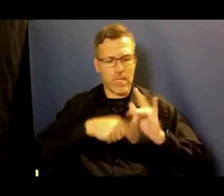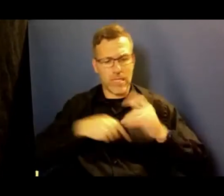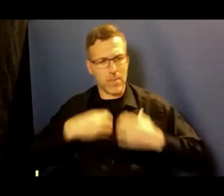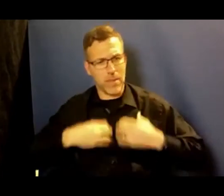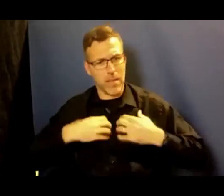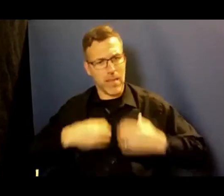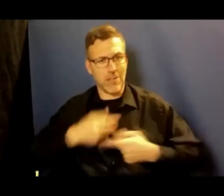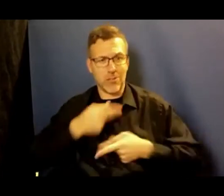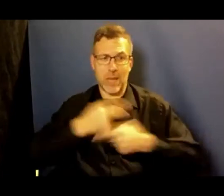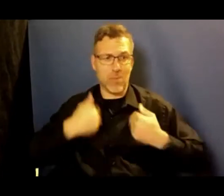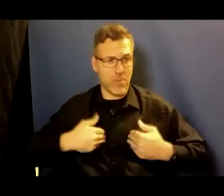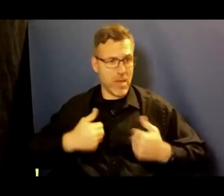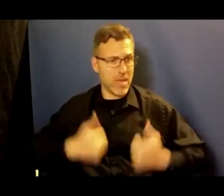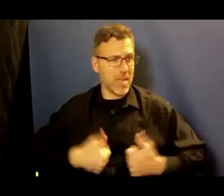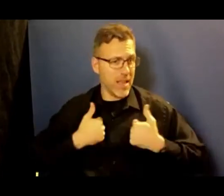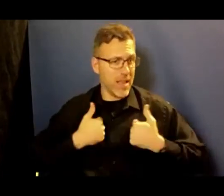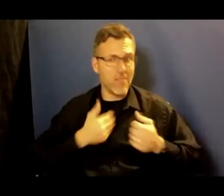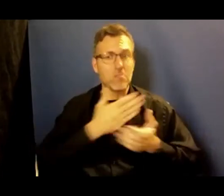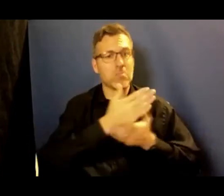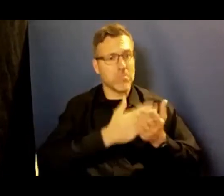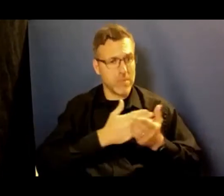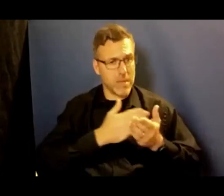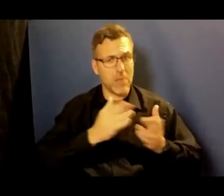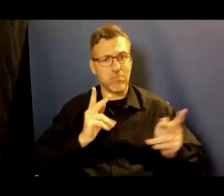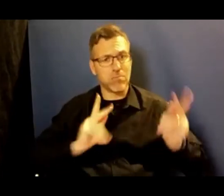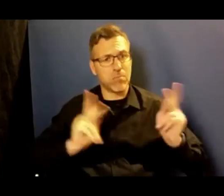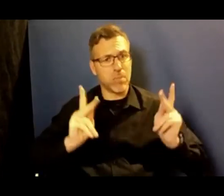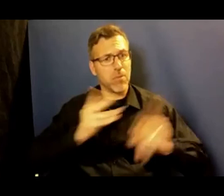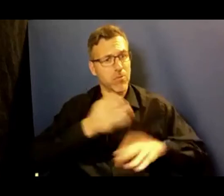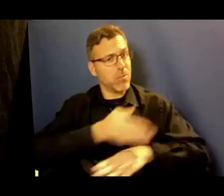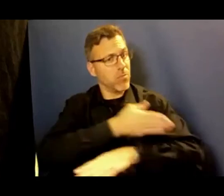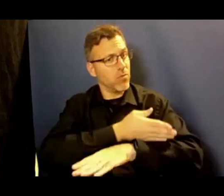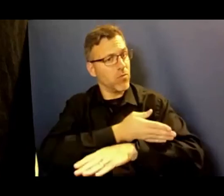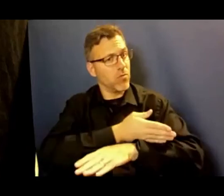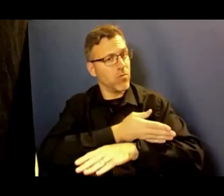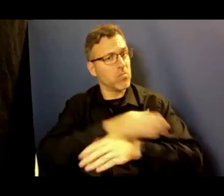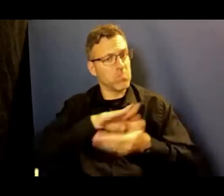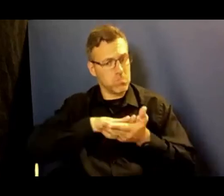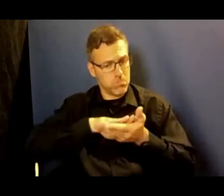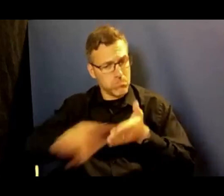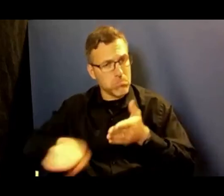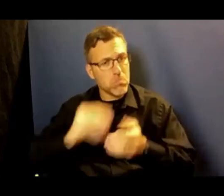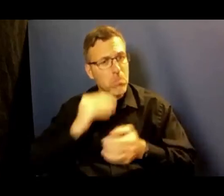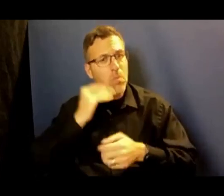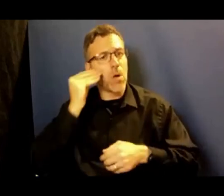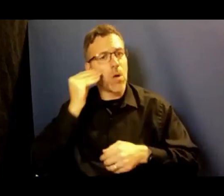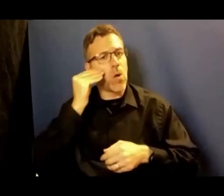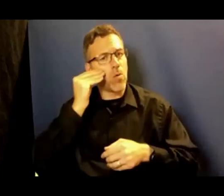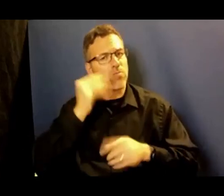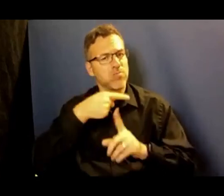Some get better, but go home on oxygen.